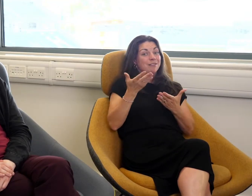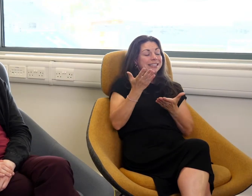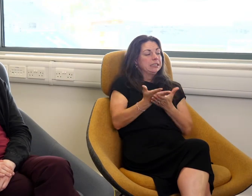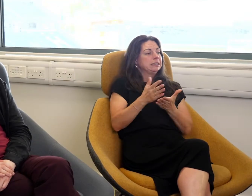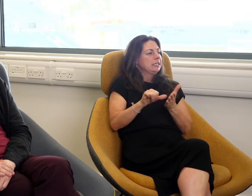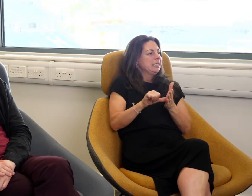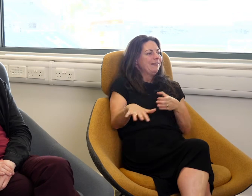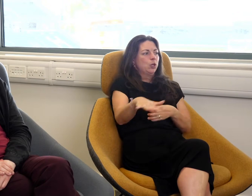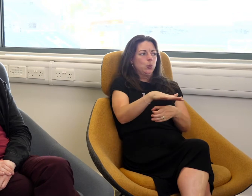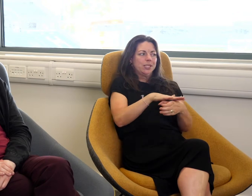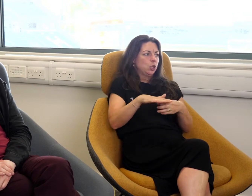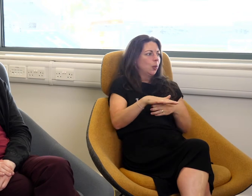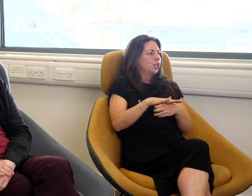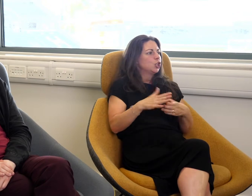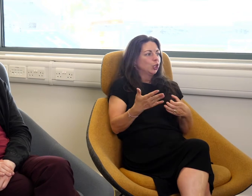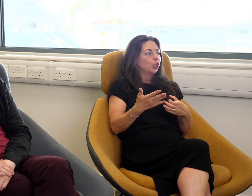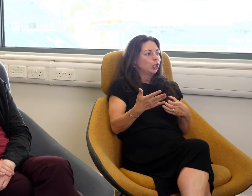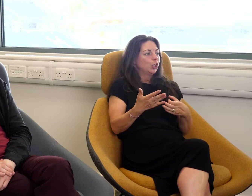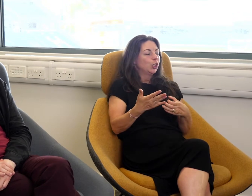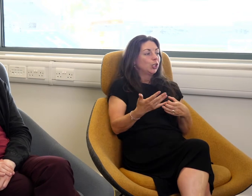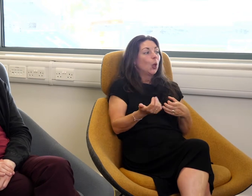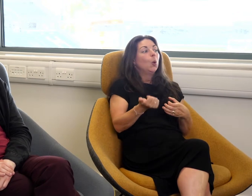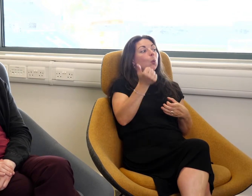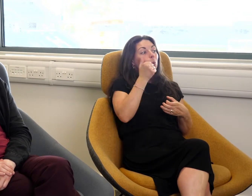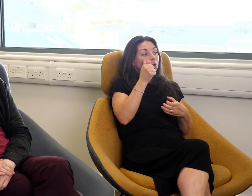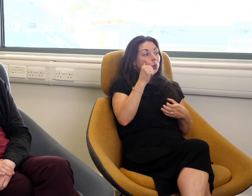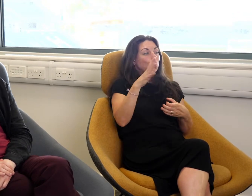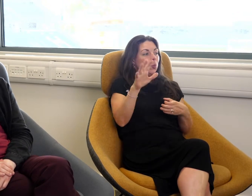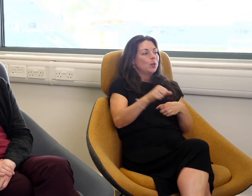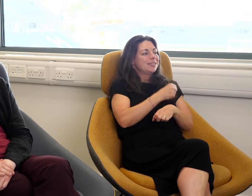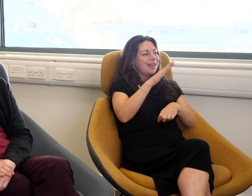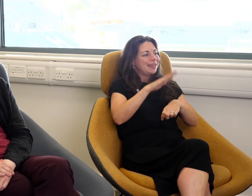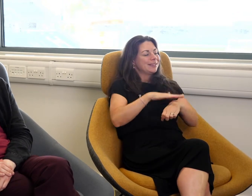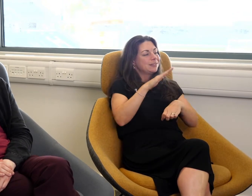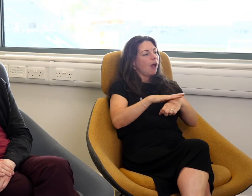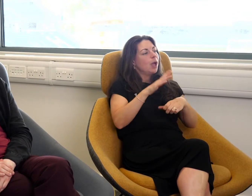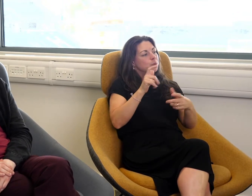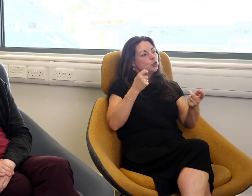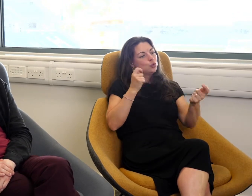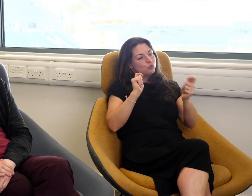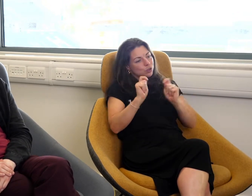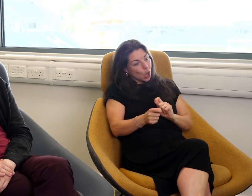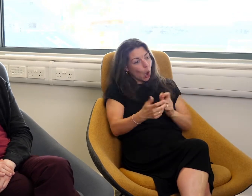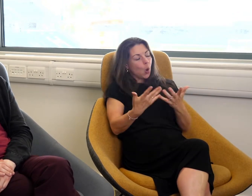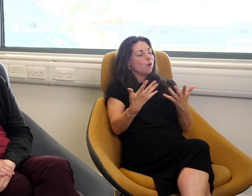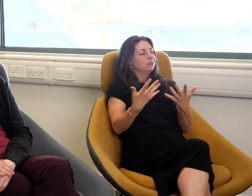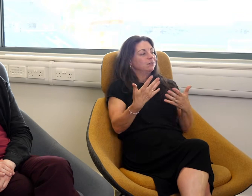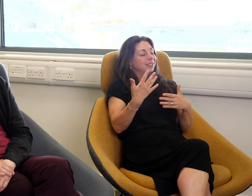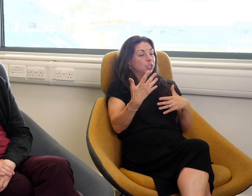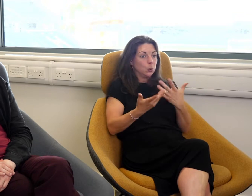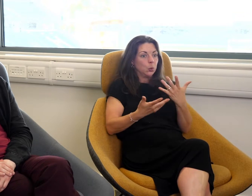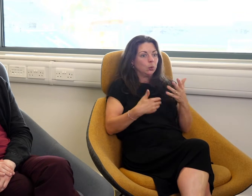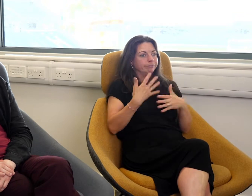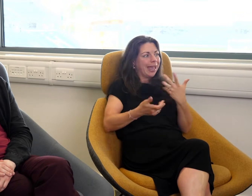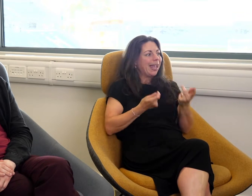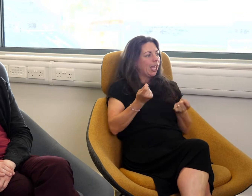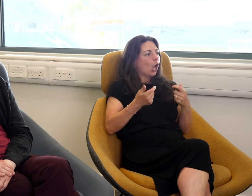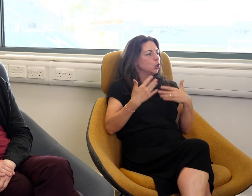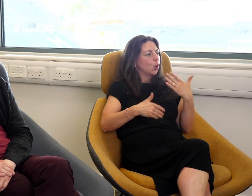think we always knew that was going to take a long time to resolve and to get on top of. But some of the